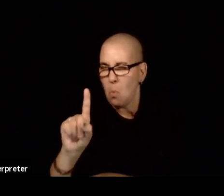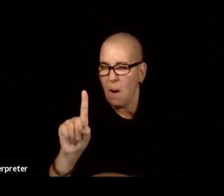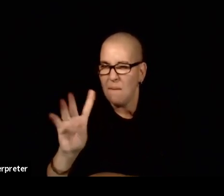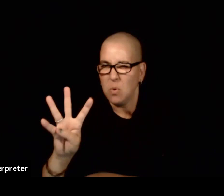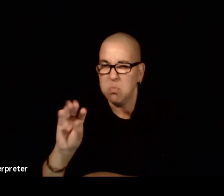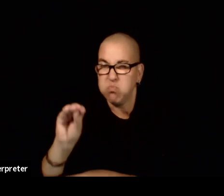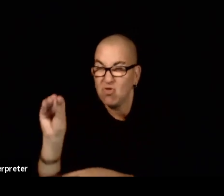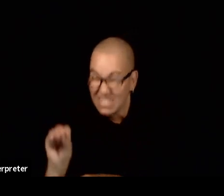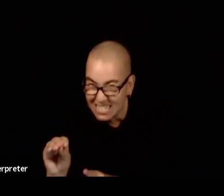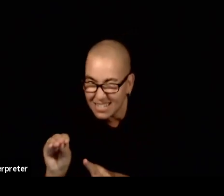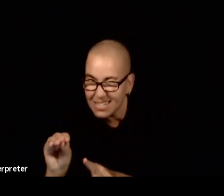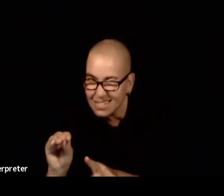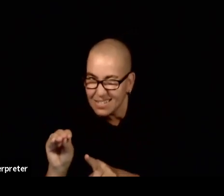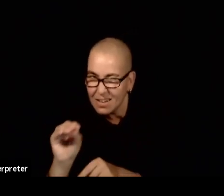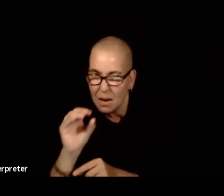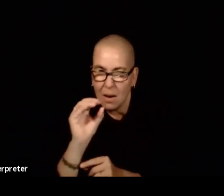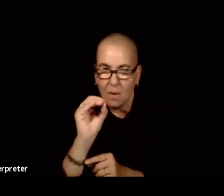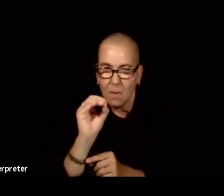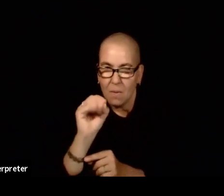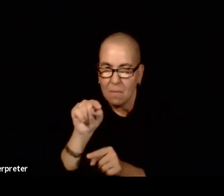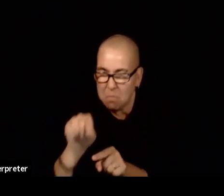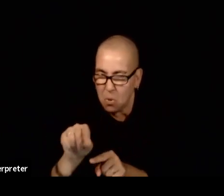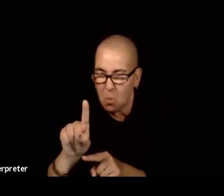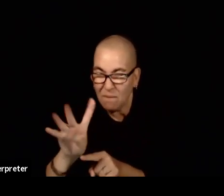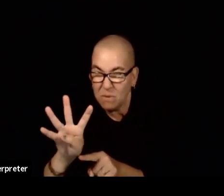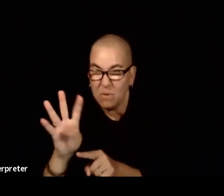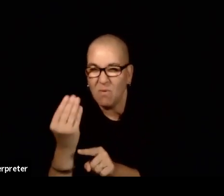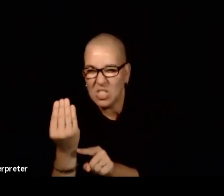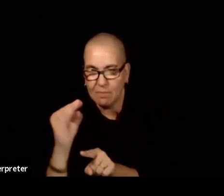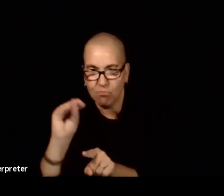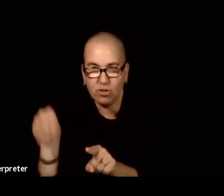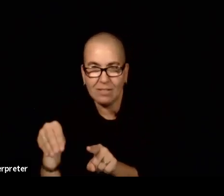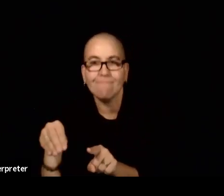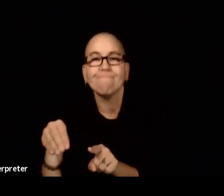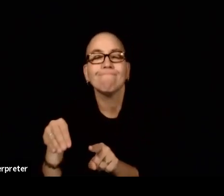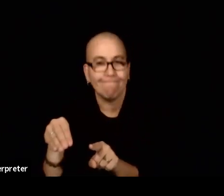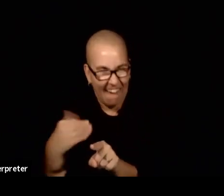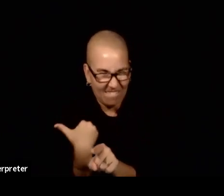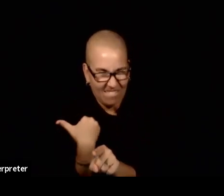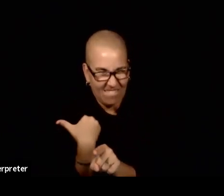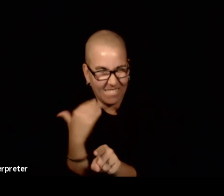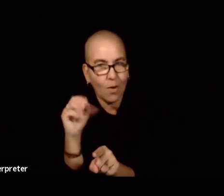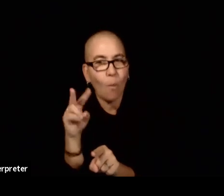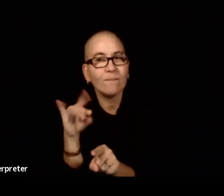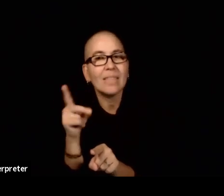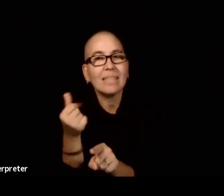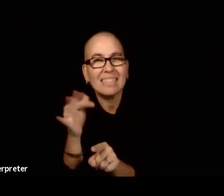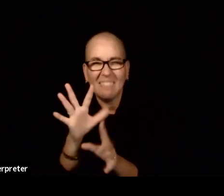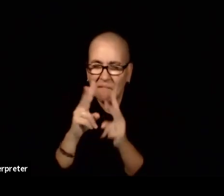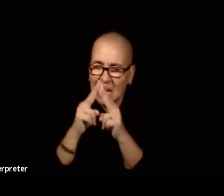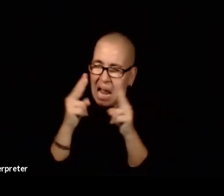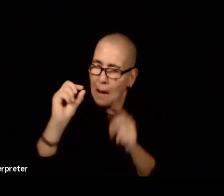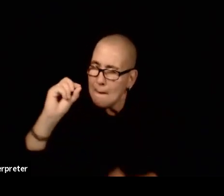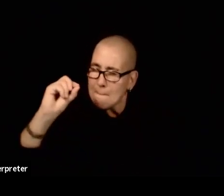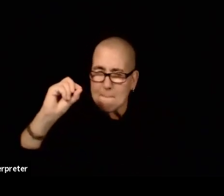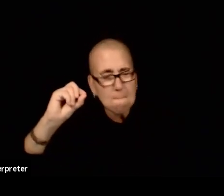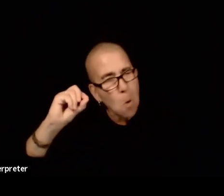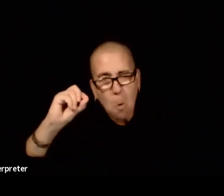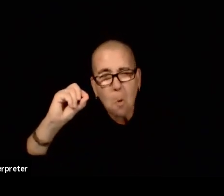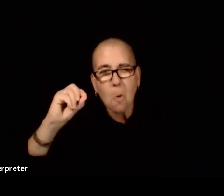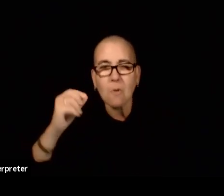these programs have had lab confirmed COVID. So we find that encouraging. But to